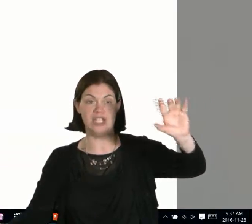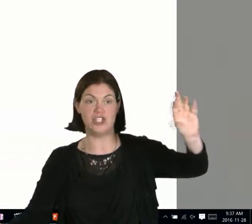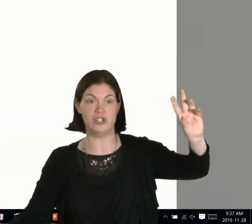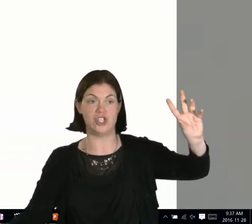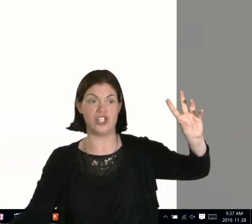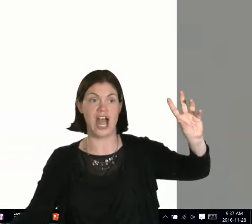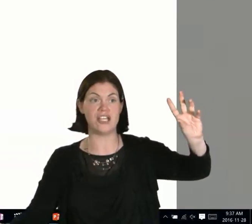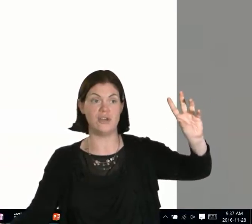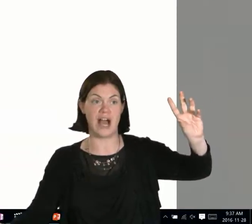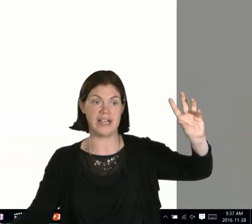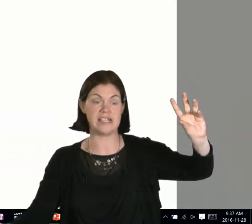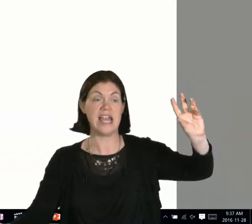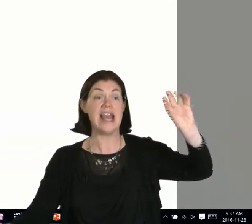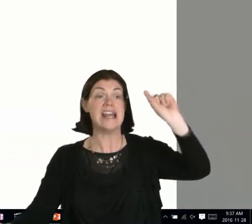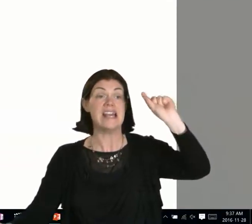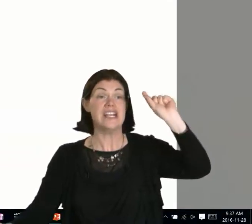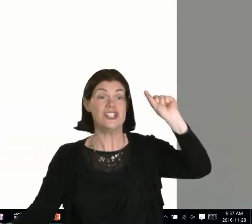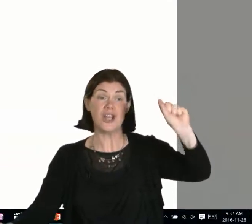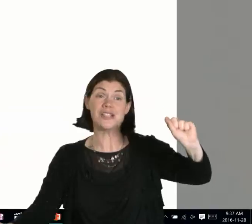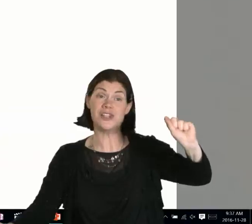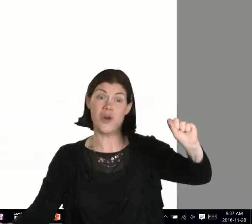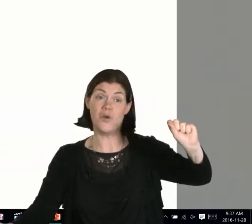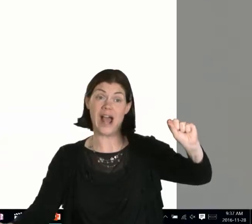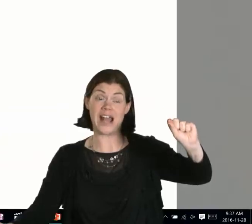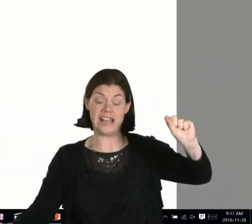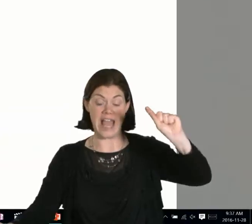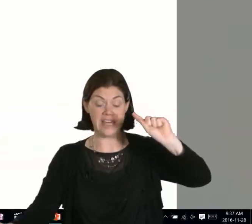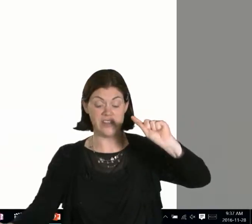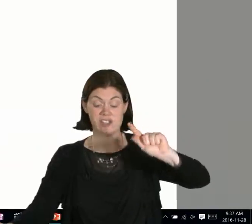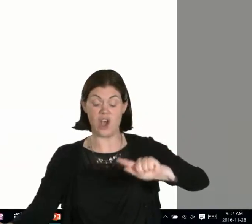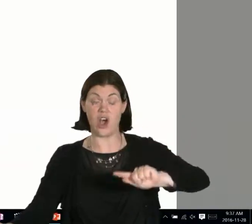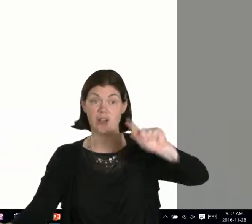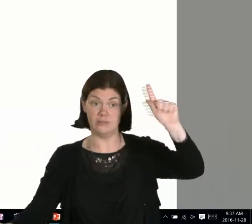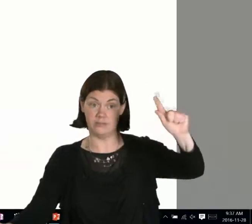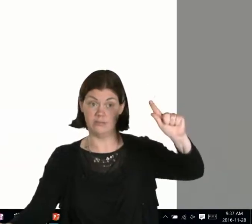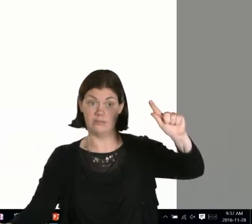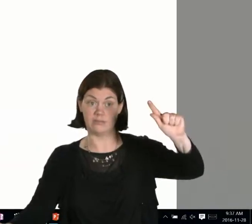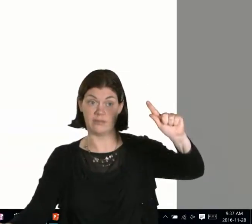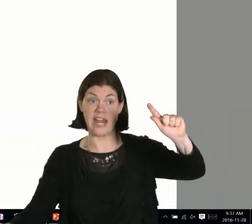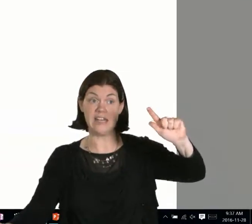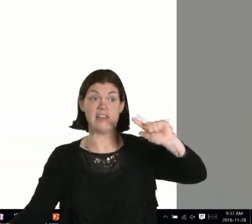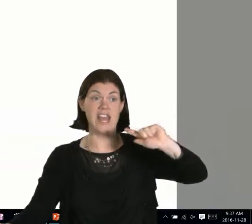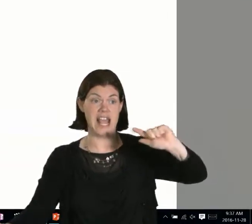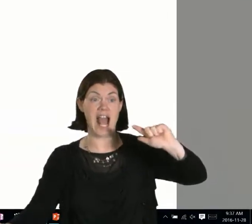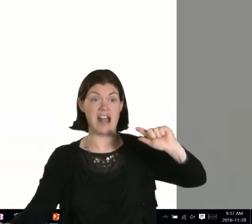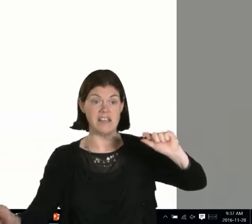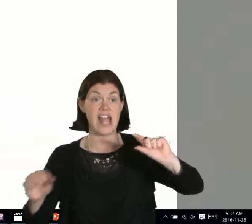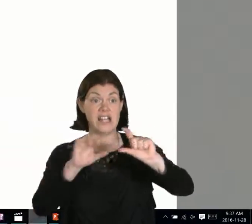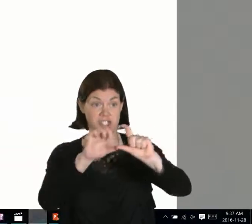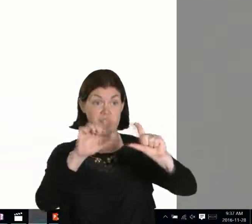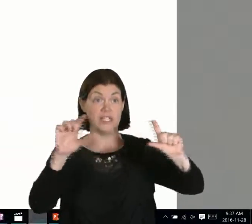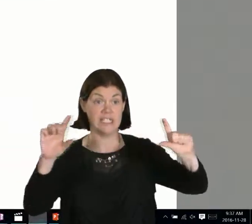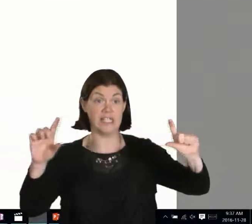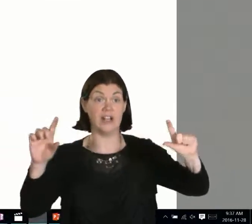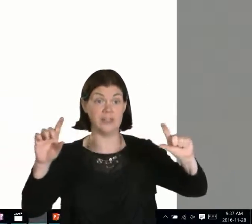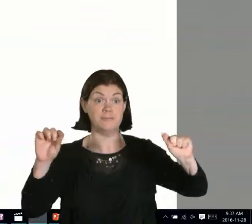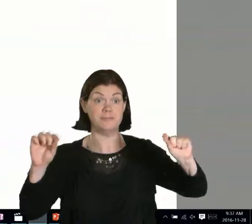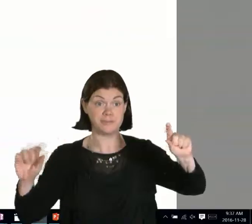up into the chat, you guys. Do you guys know at the end of the song, right, they had that